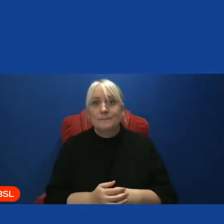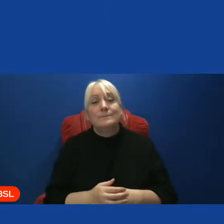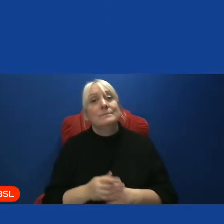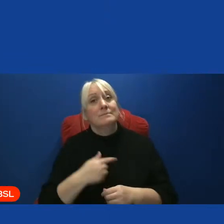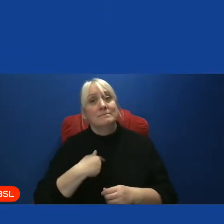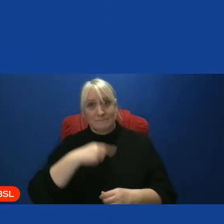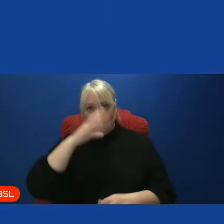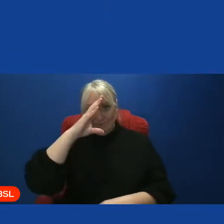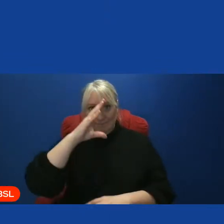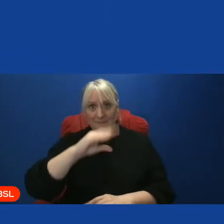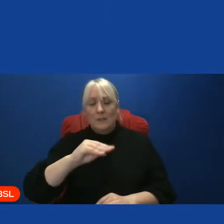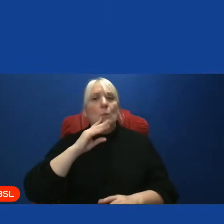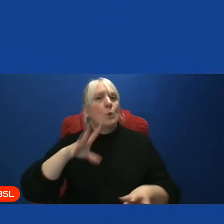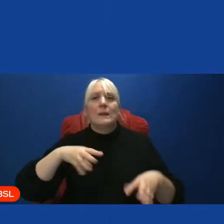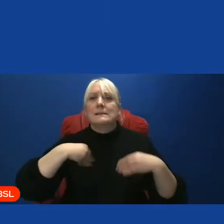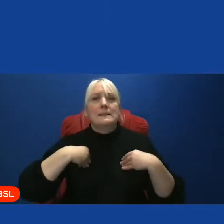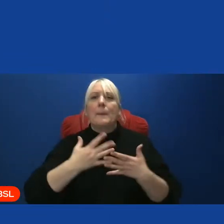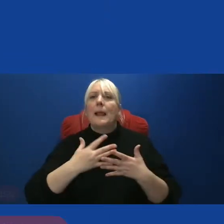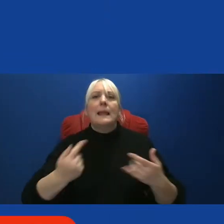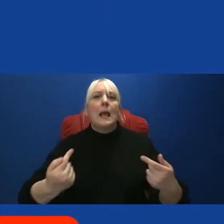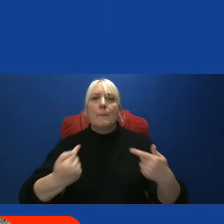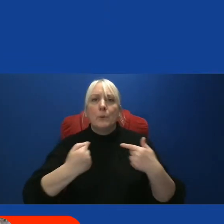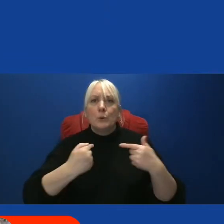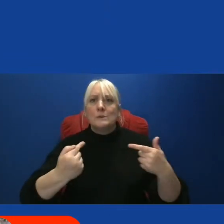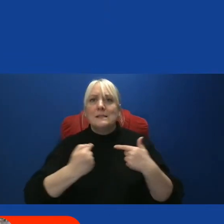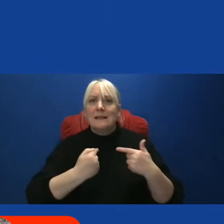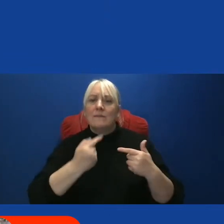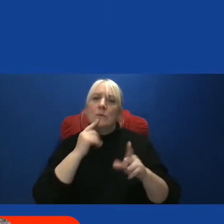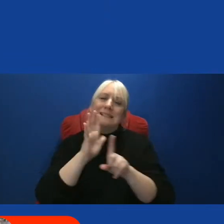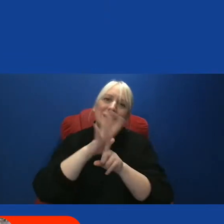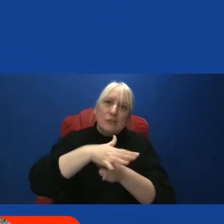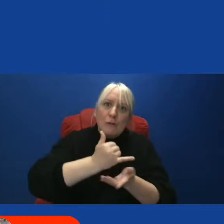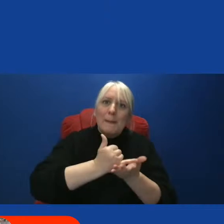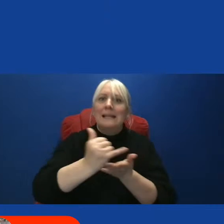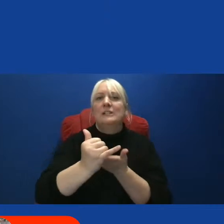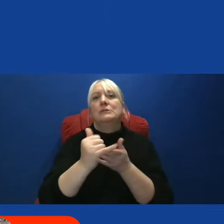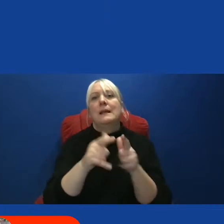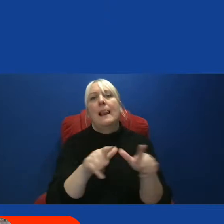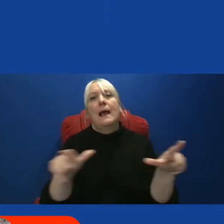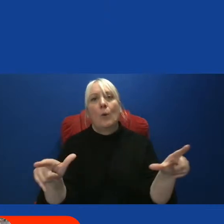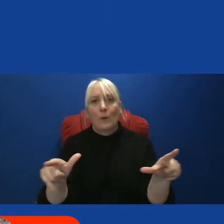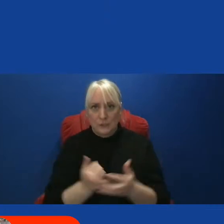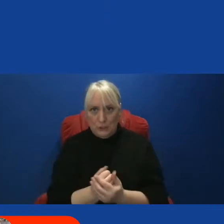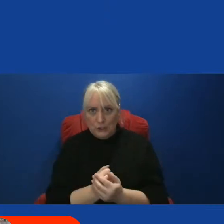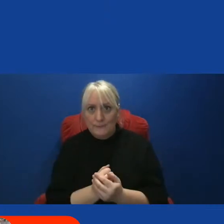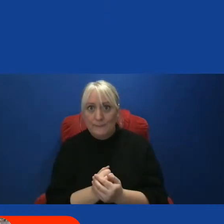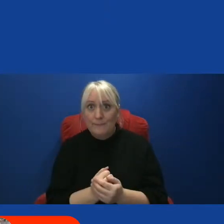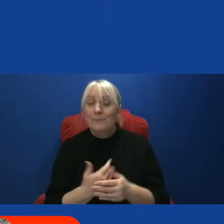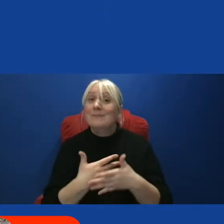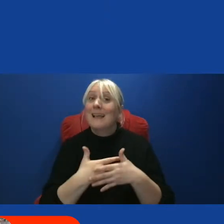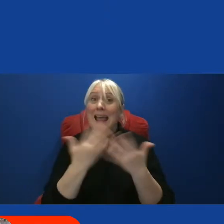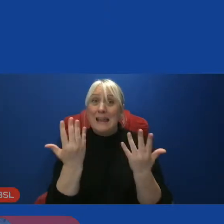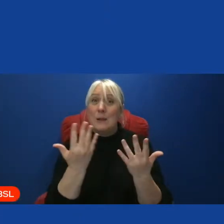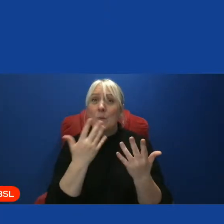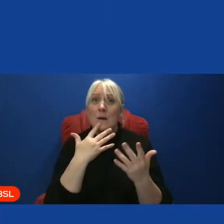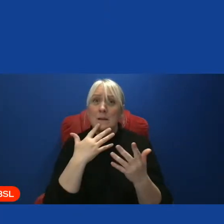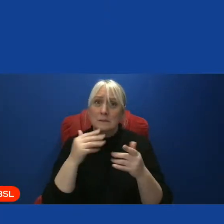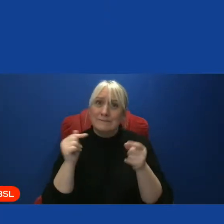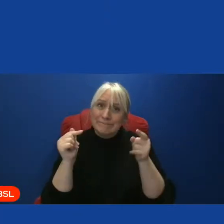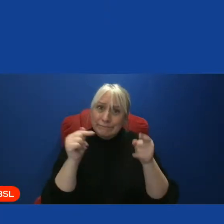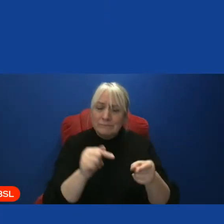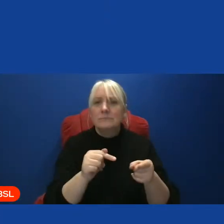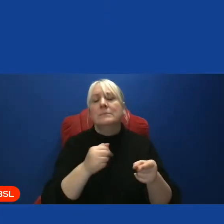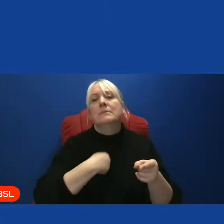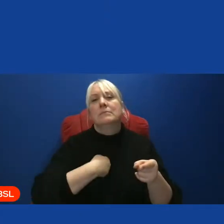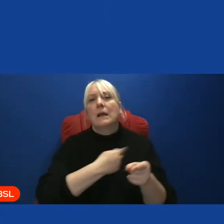not tolerate either any abusive or discriminatory language. If anybody falls foul of that, then our PCS